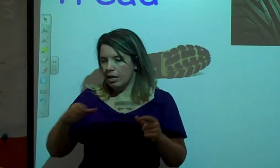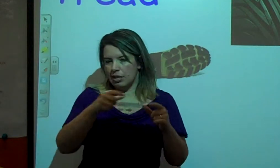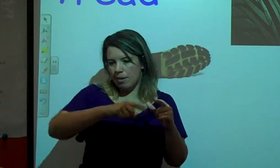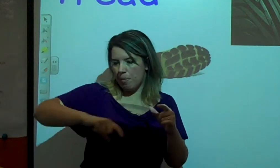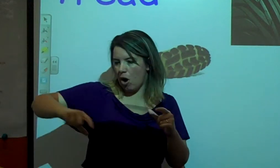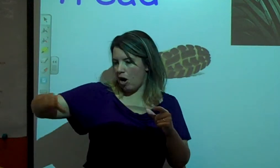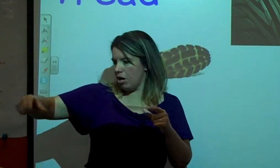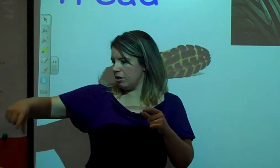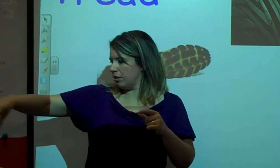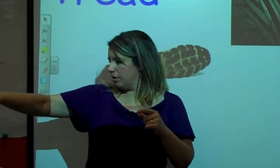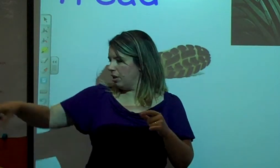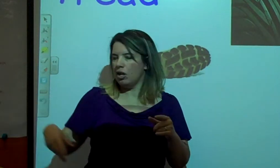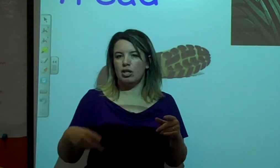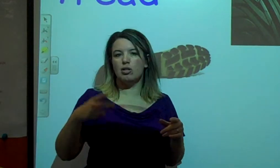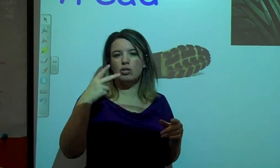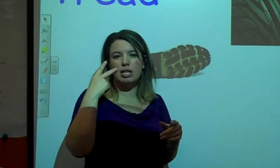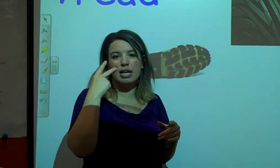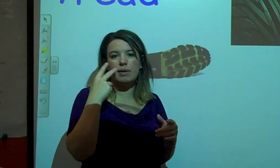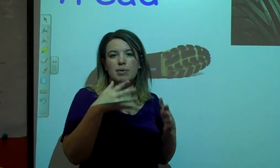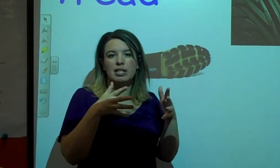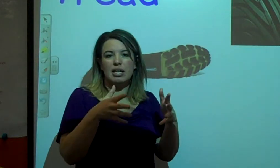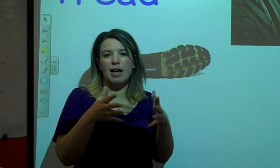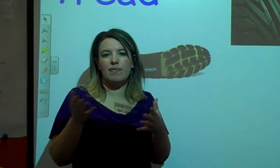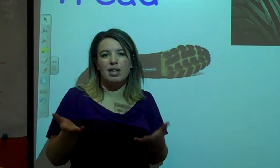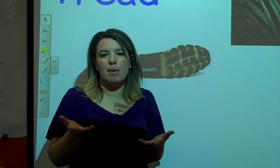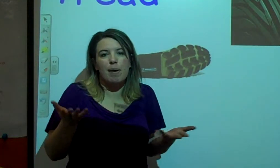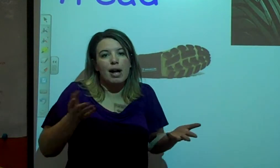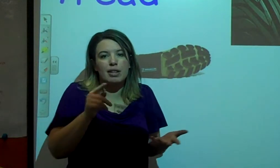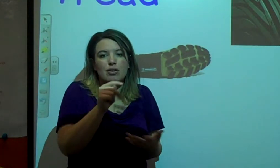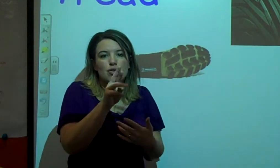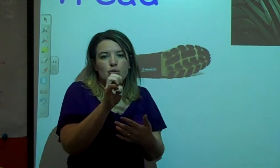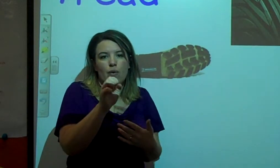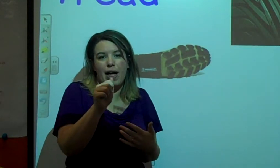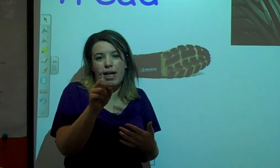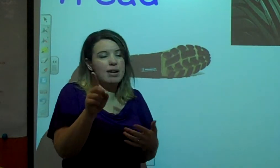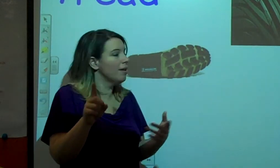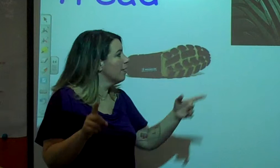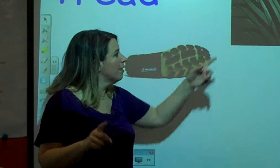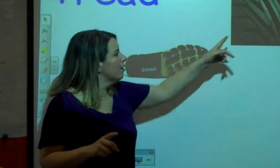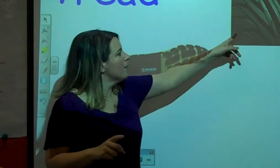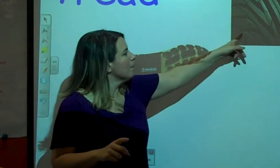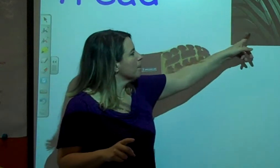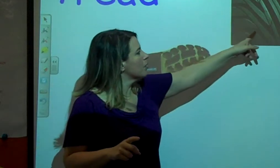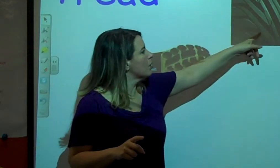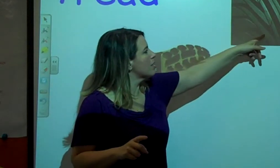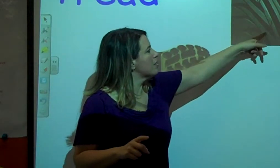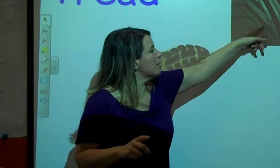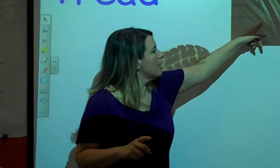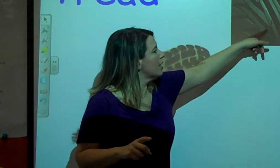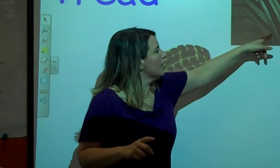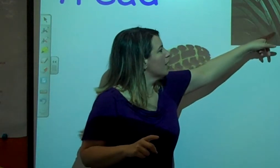the marks, and you see it was left there by the tread. You can see it here.